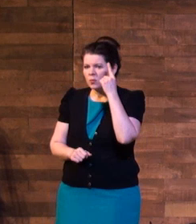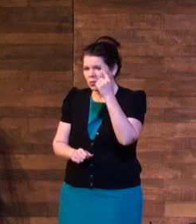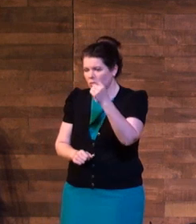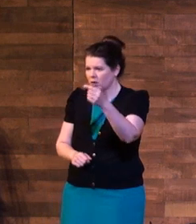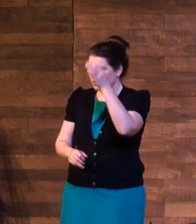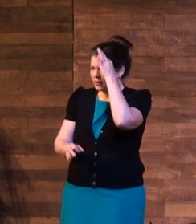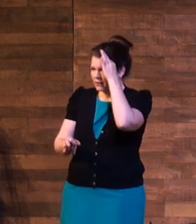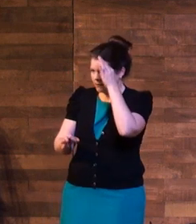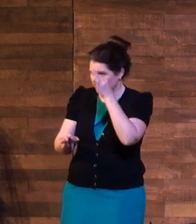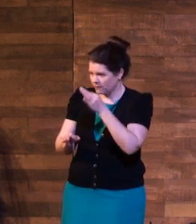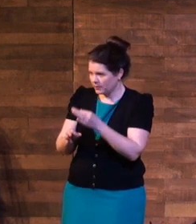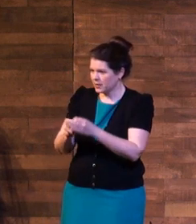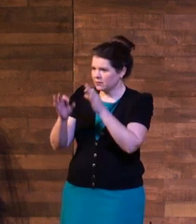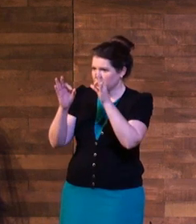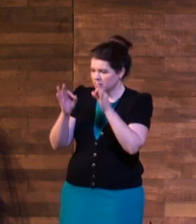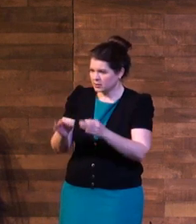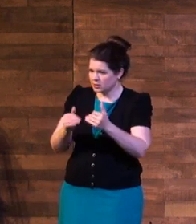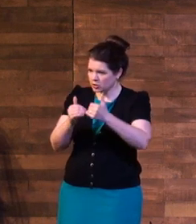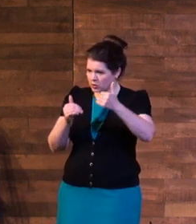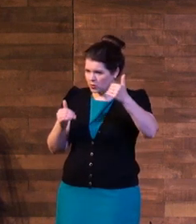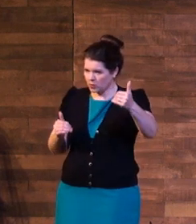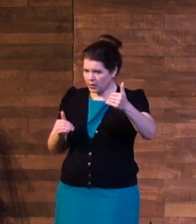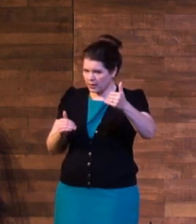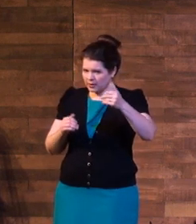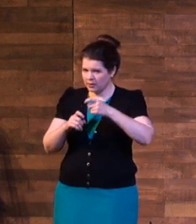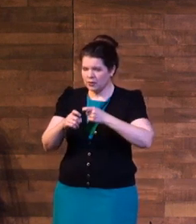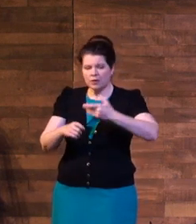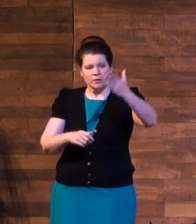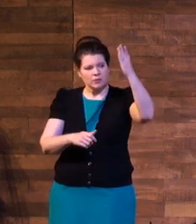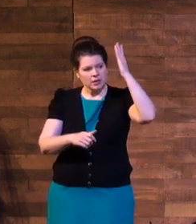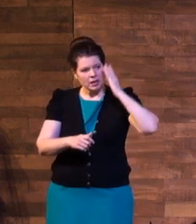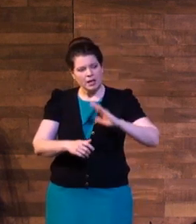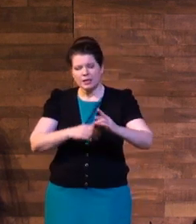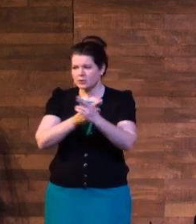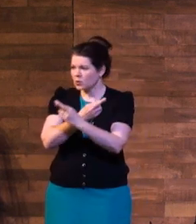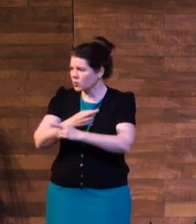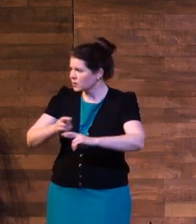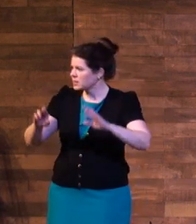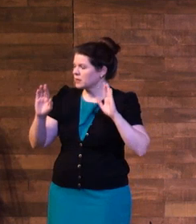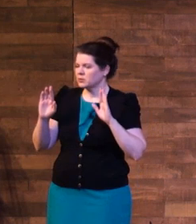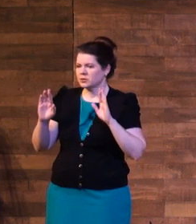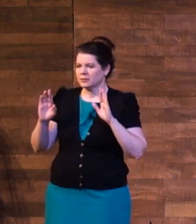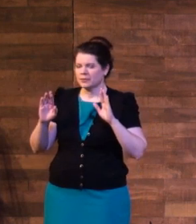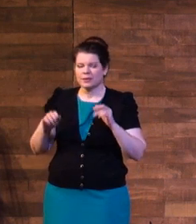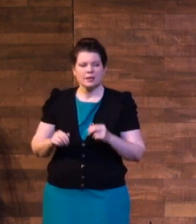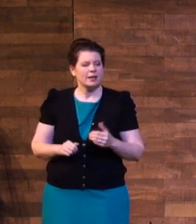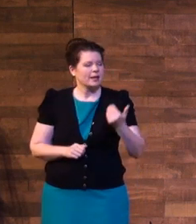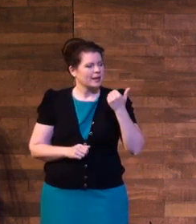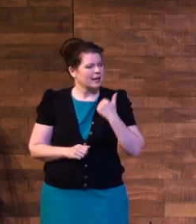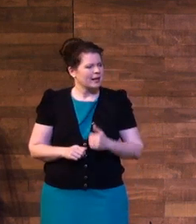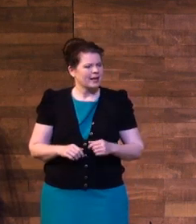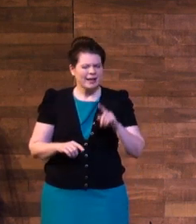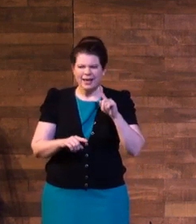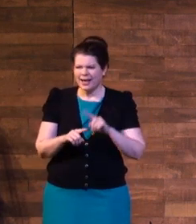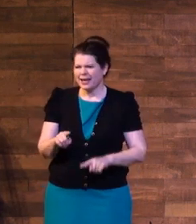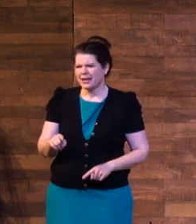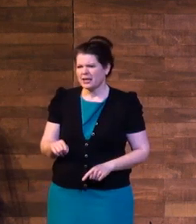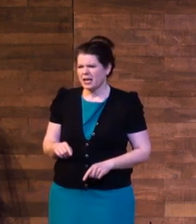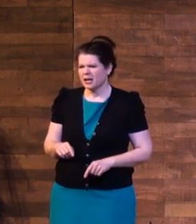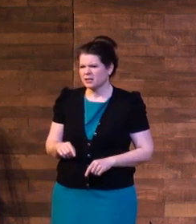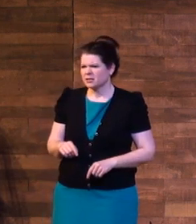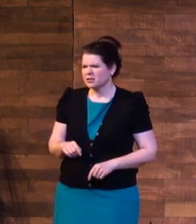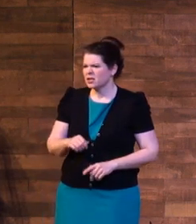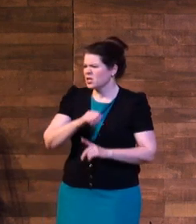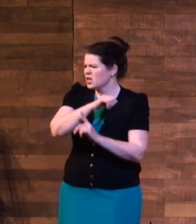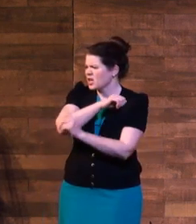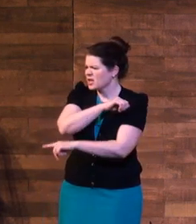them. So now I can't righteously call out someone else and say that